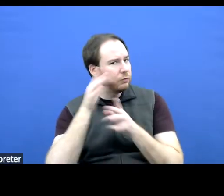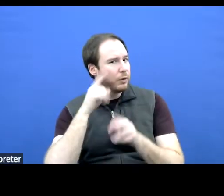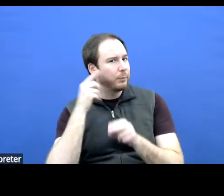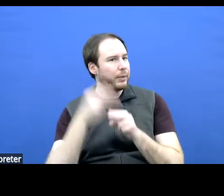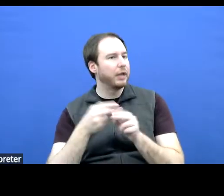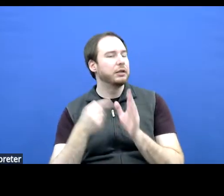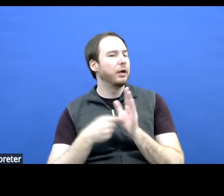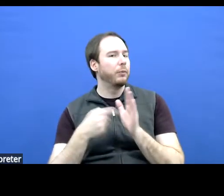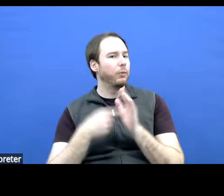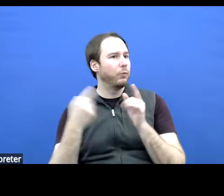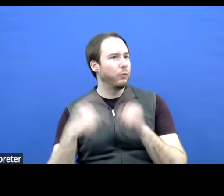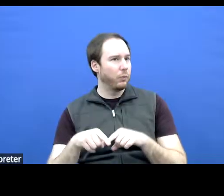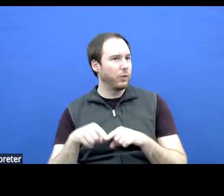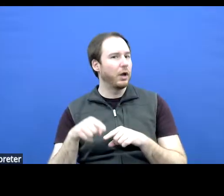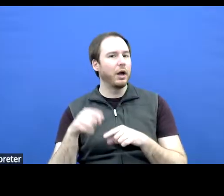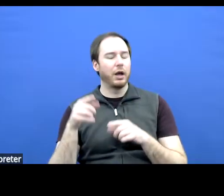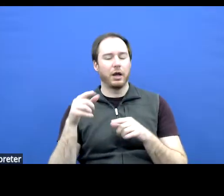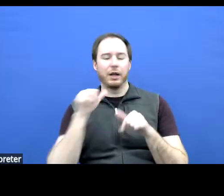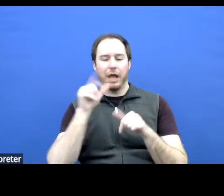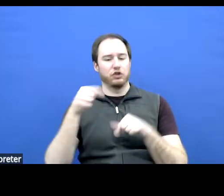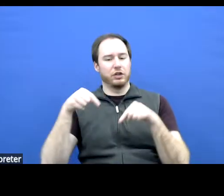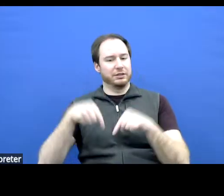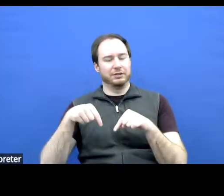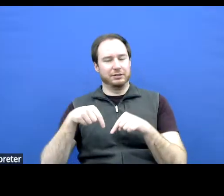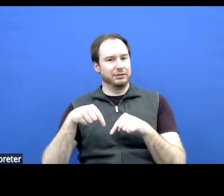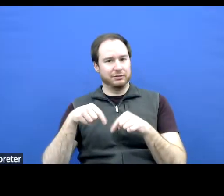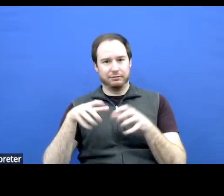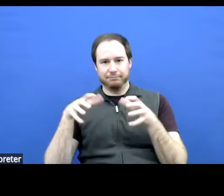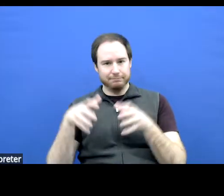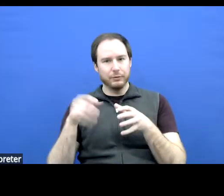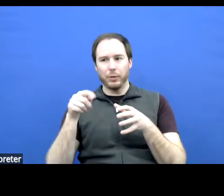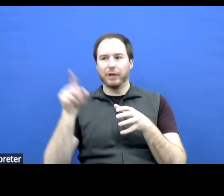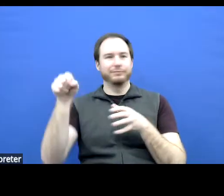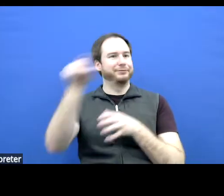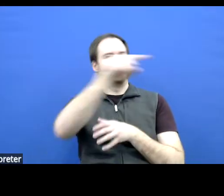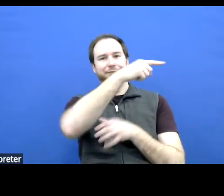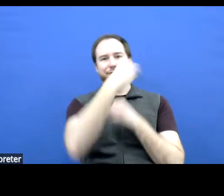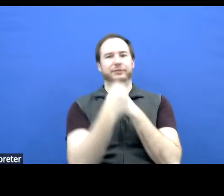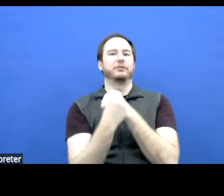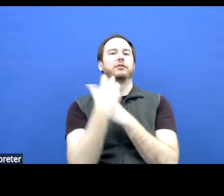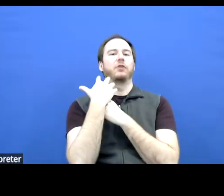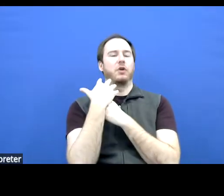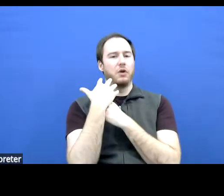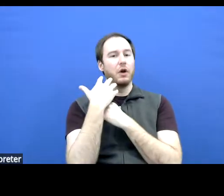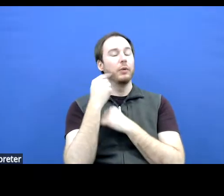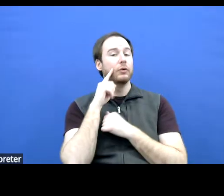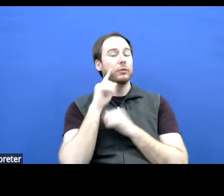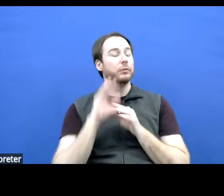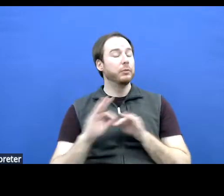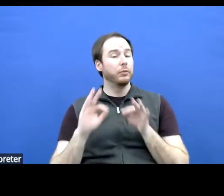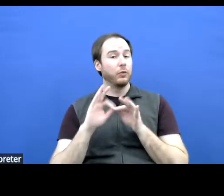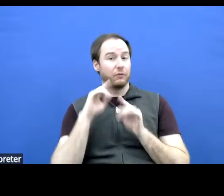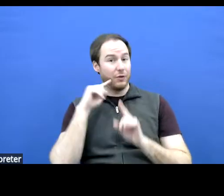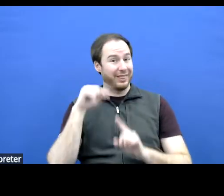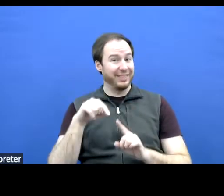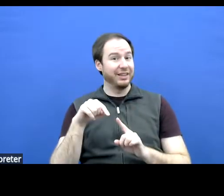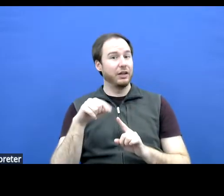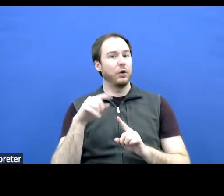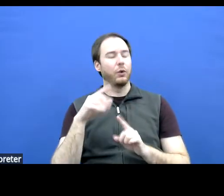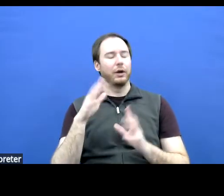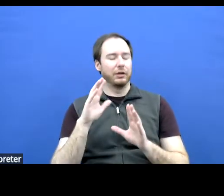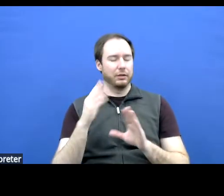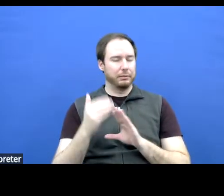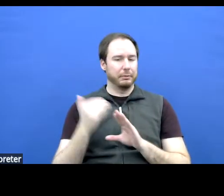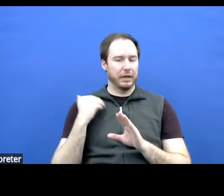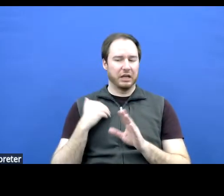sometimes, factors outside of anyone's control takes place. But I think what's important here is moving